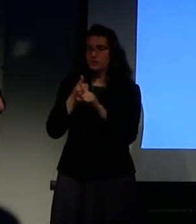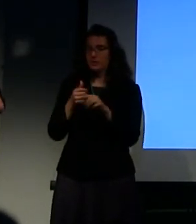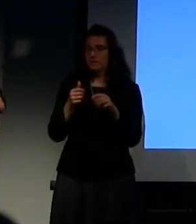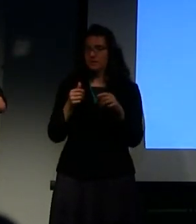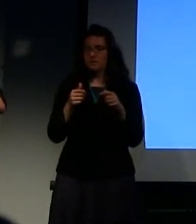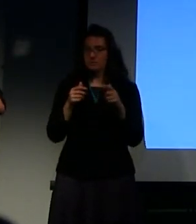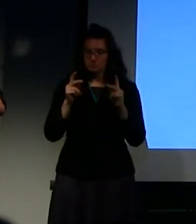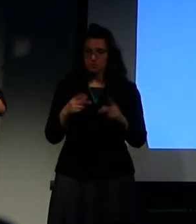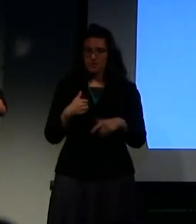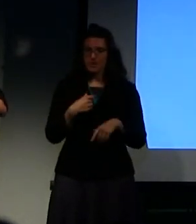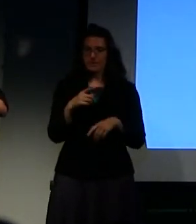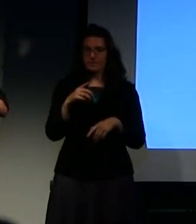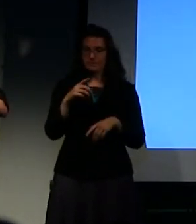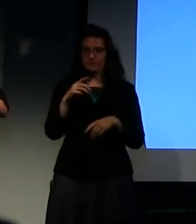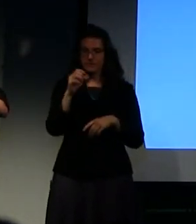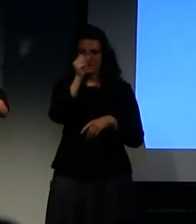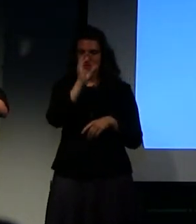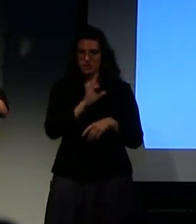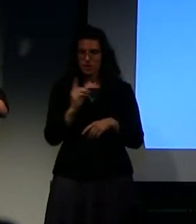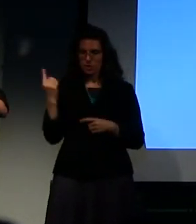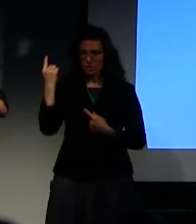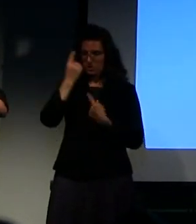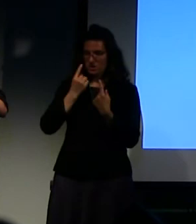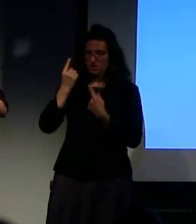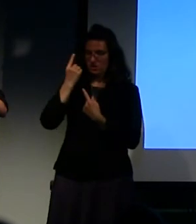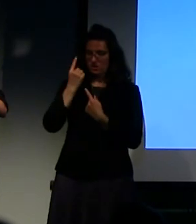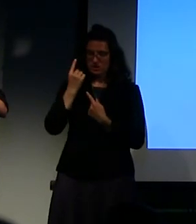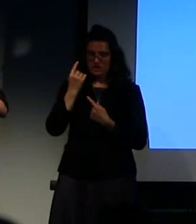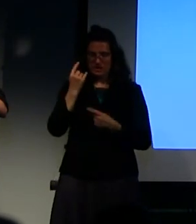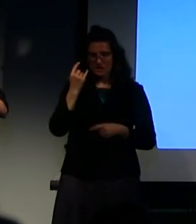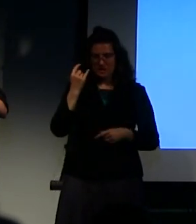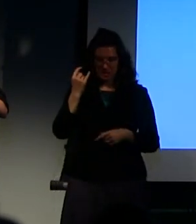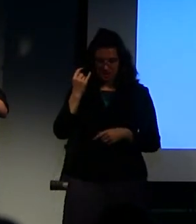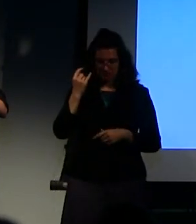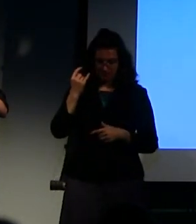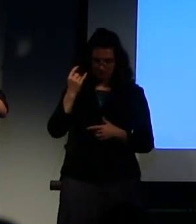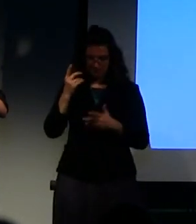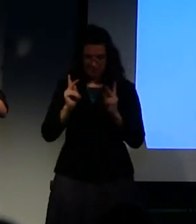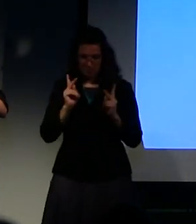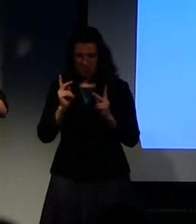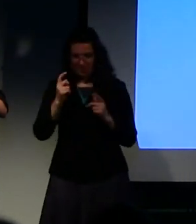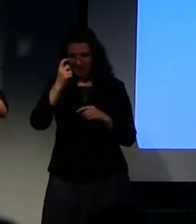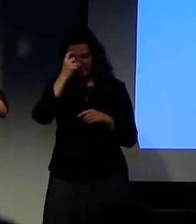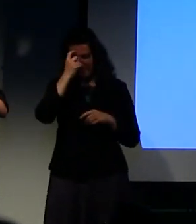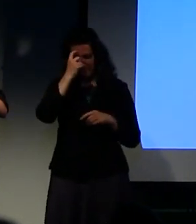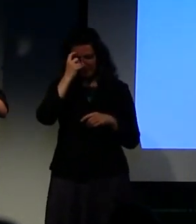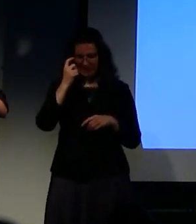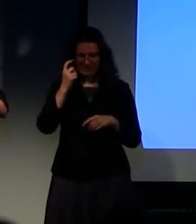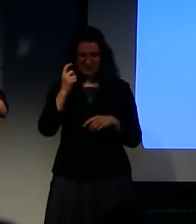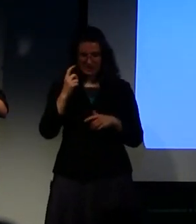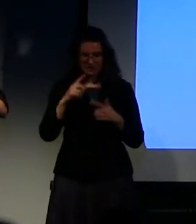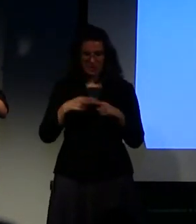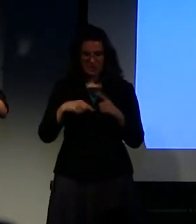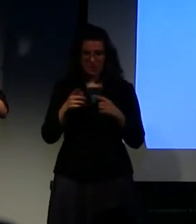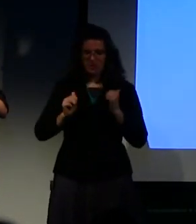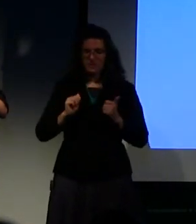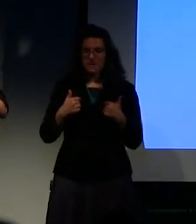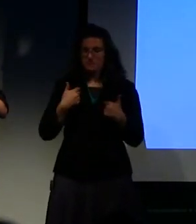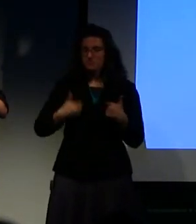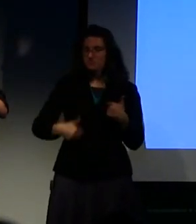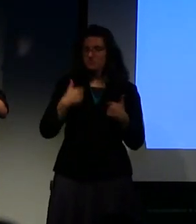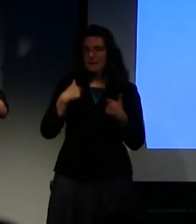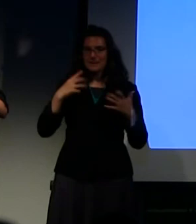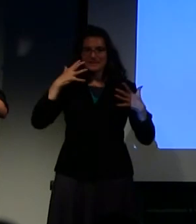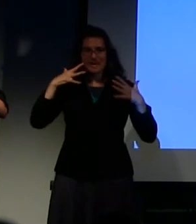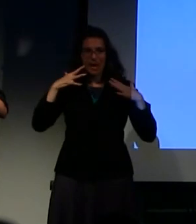performance. And I'm a sound person, and I perform, and I make vocal sounds. And there